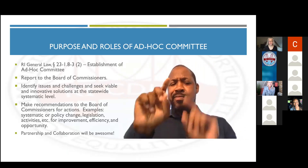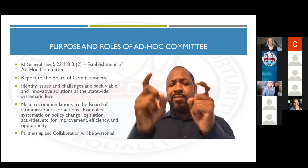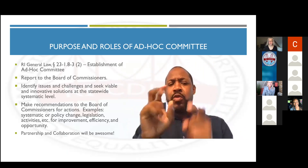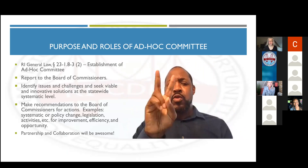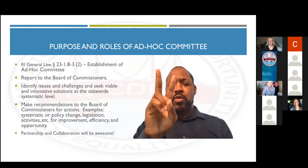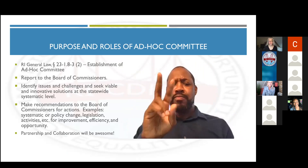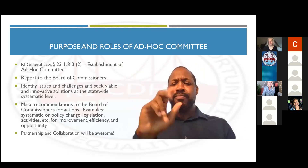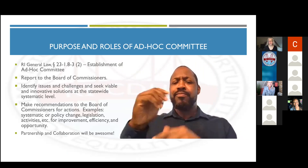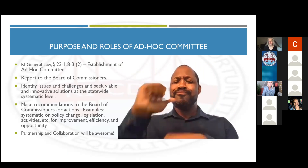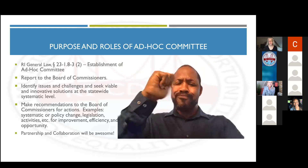section